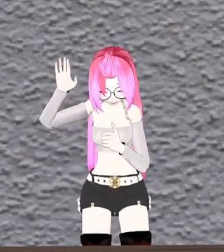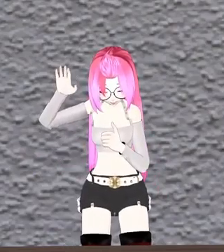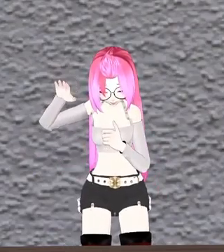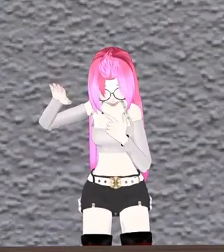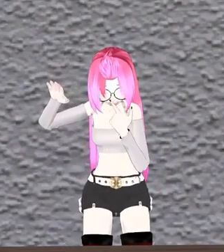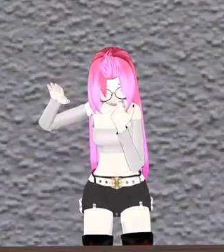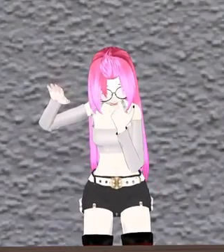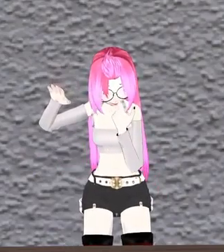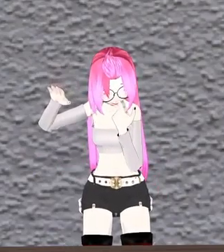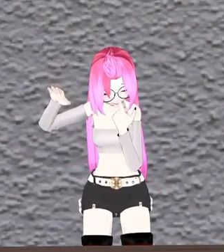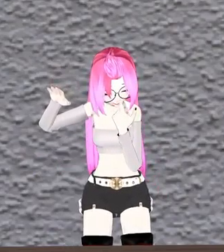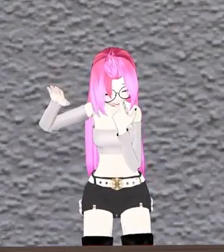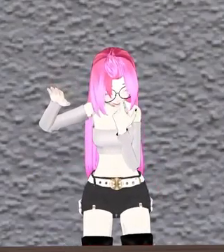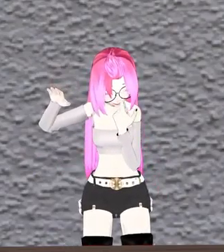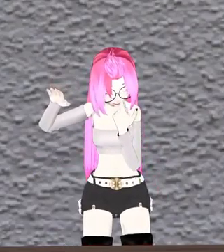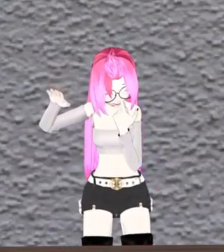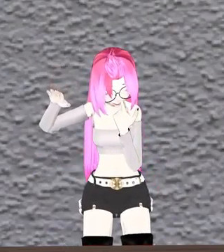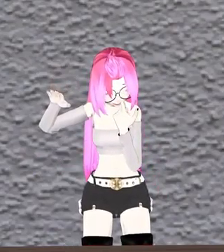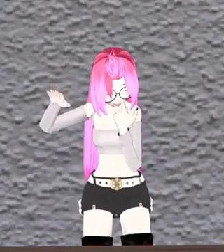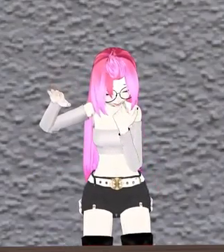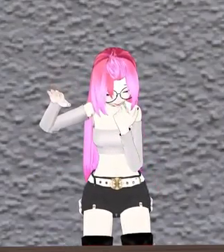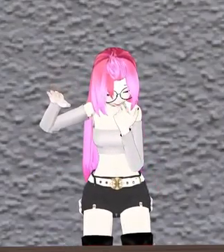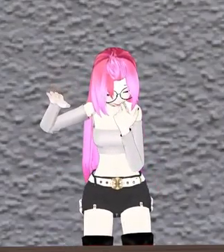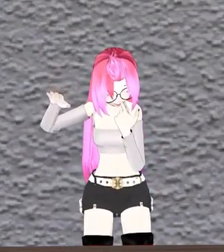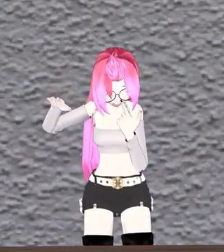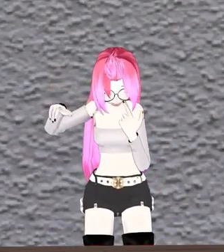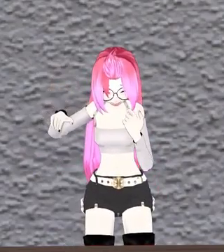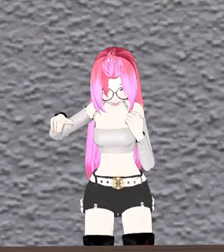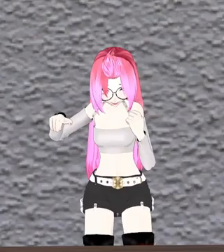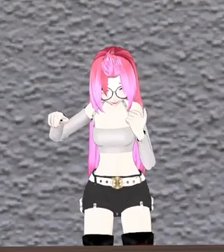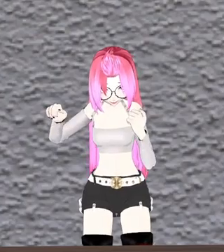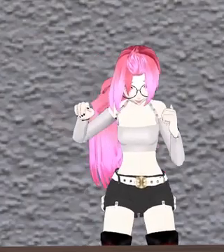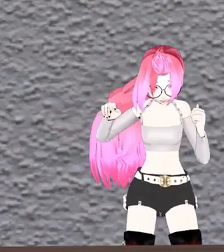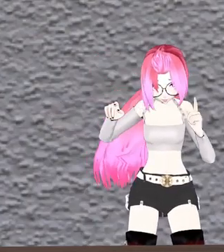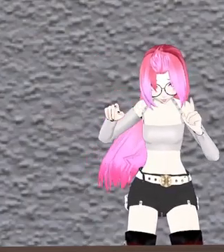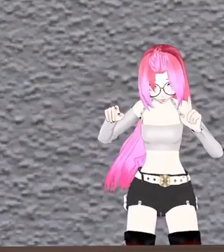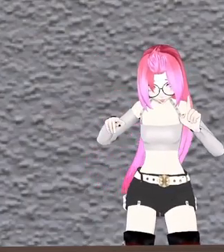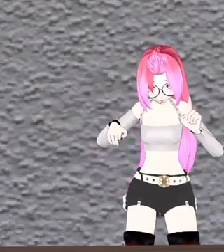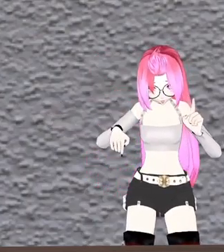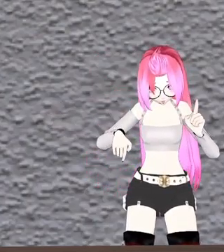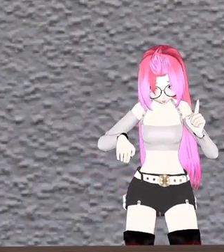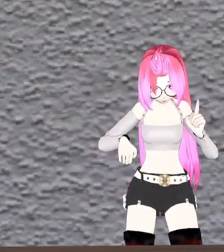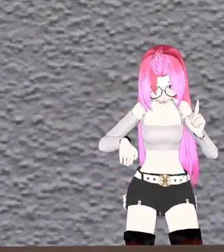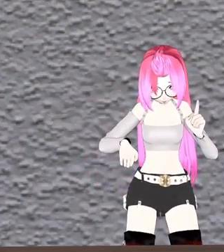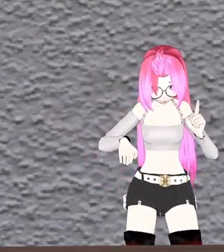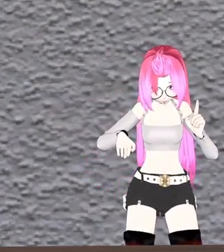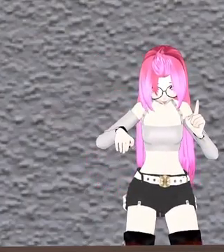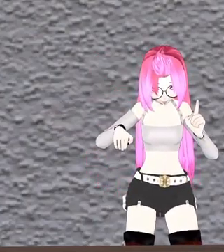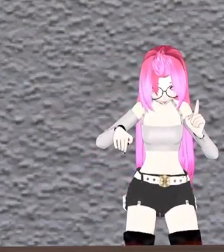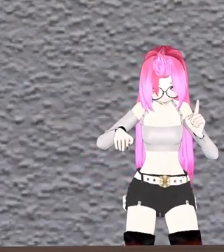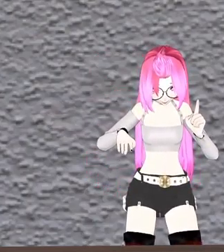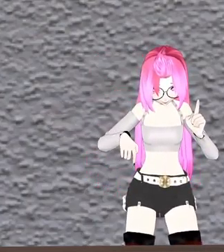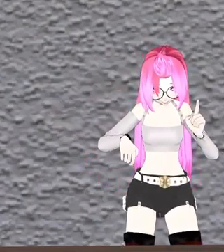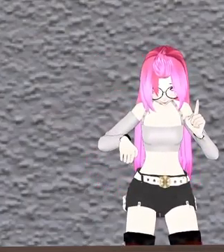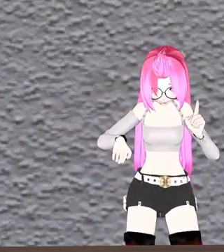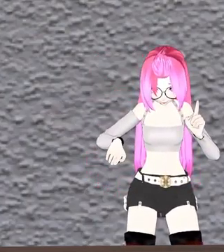okay, we did. Okay, yeah, so that's all the questions. We'll go through a few more of the basics.